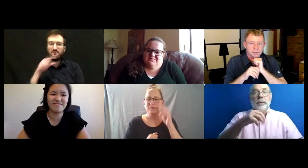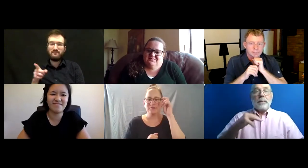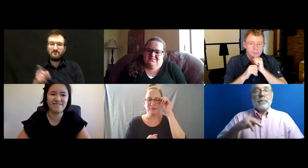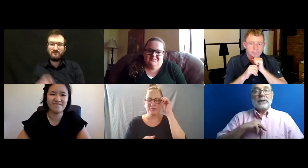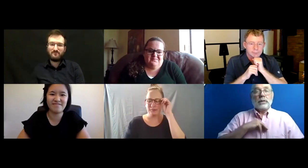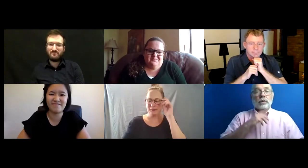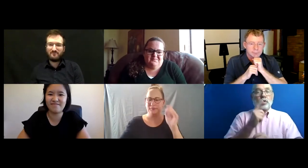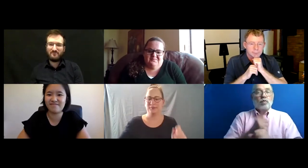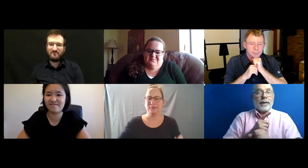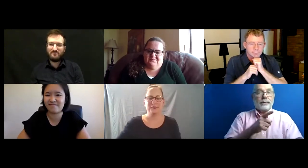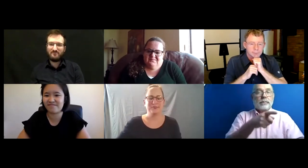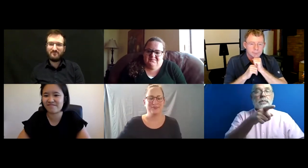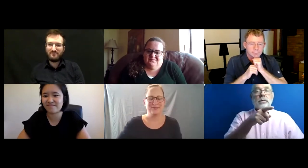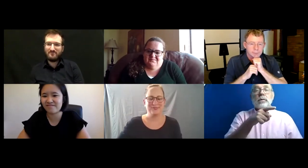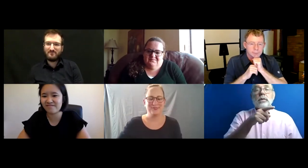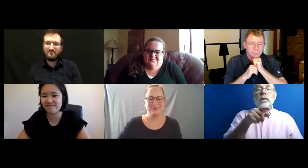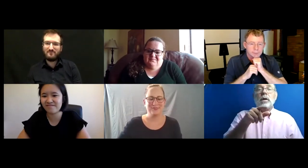ago. Yes. And Gary?